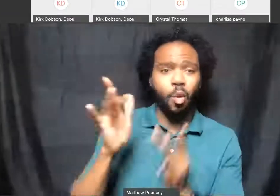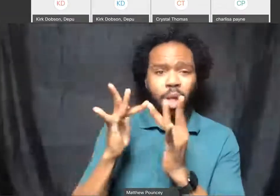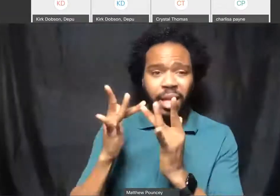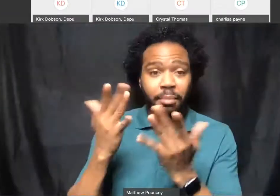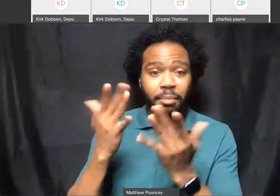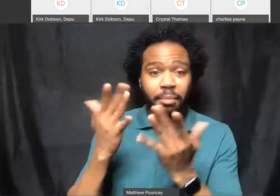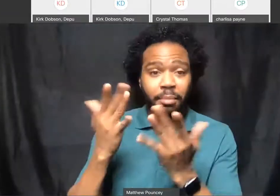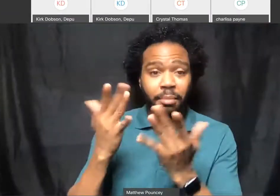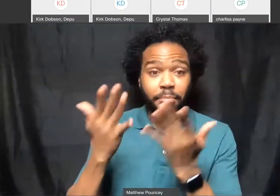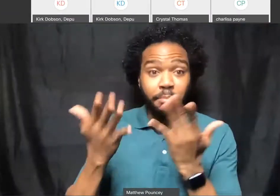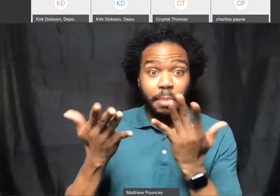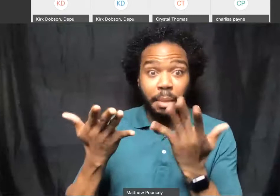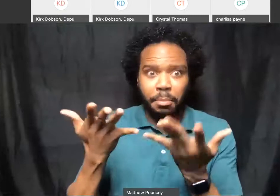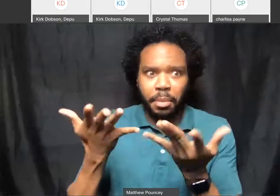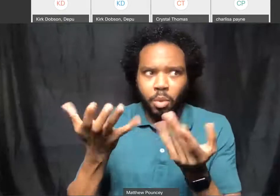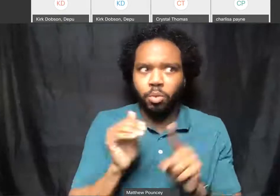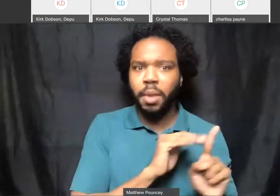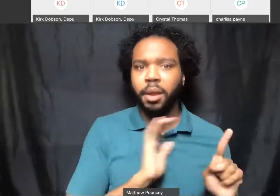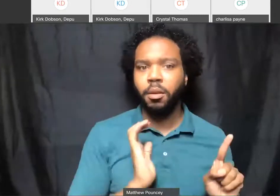that.